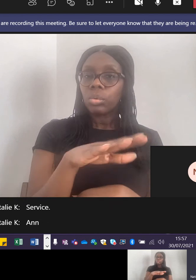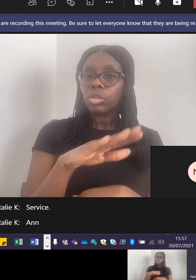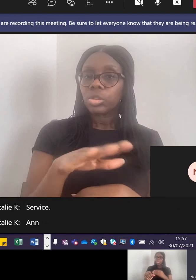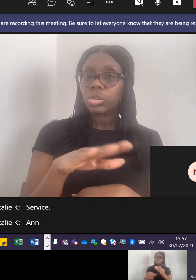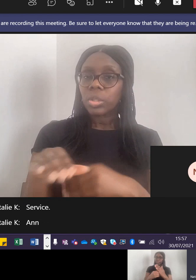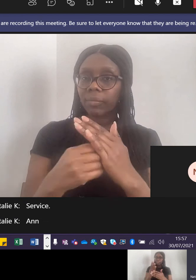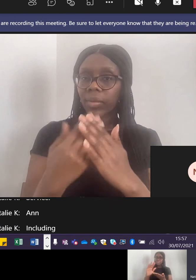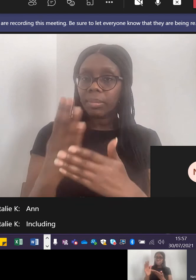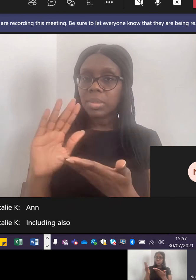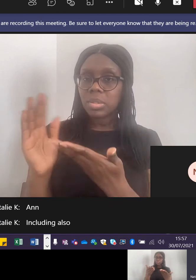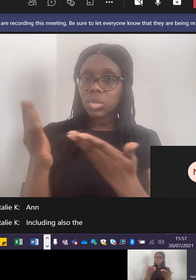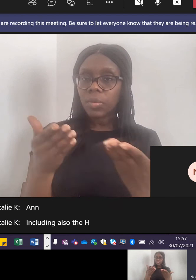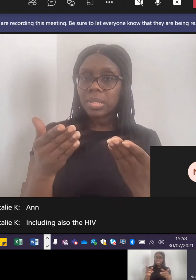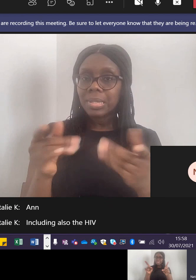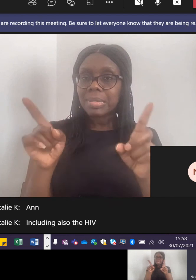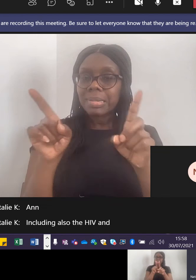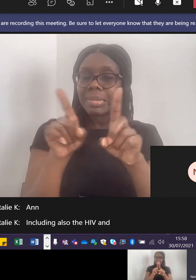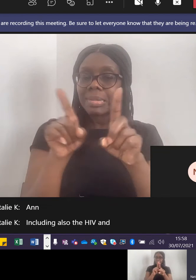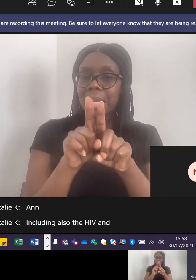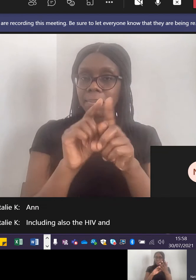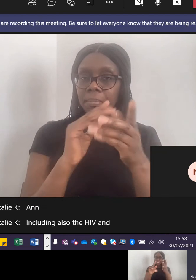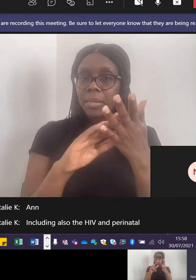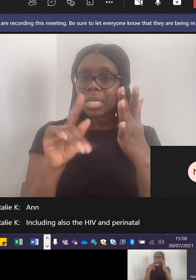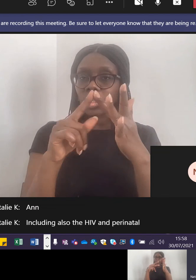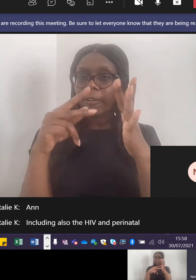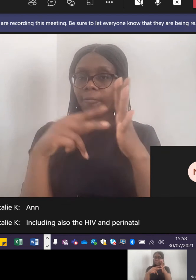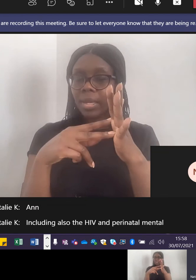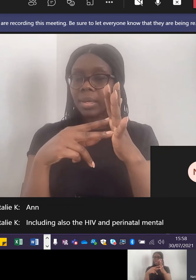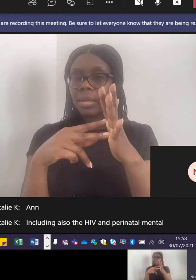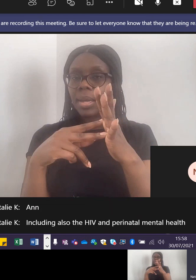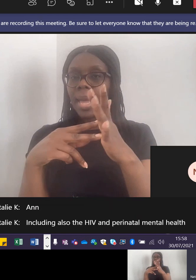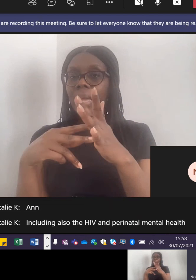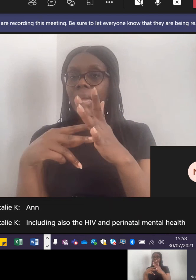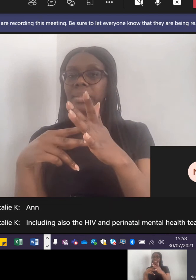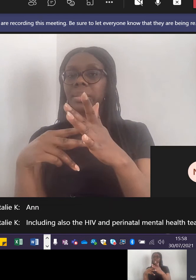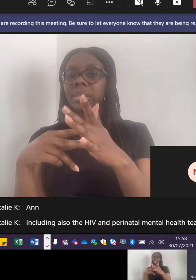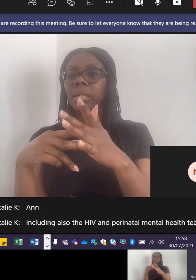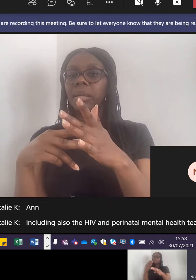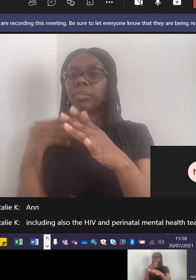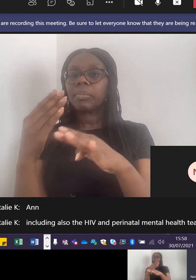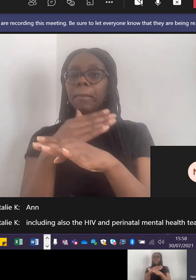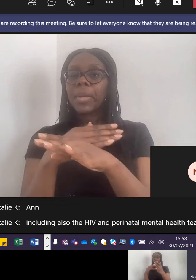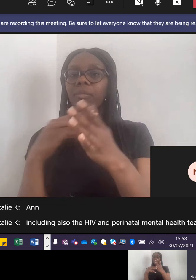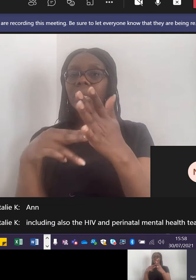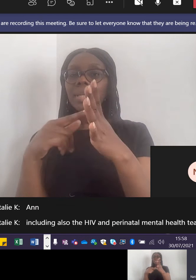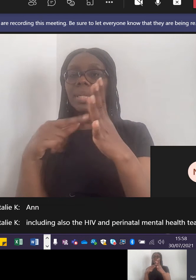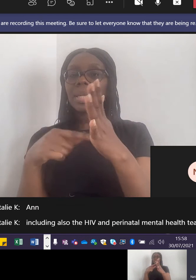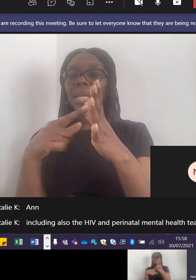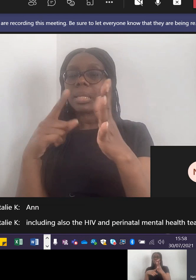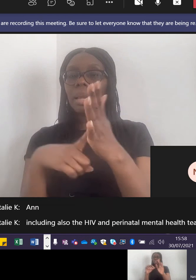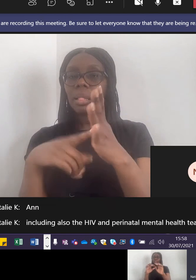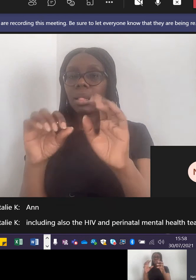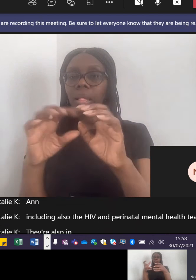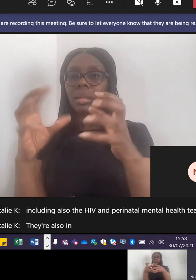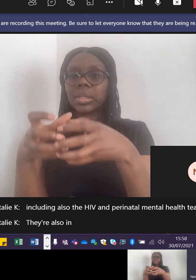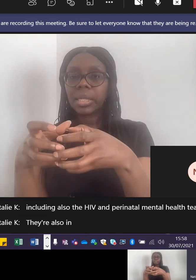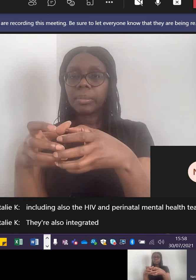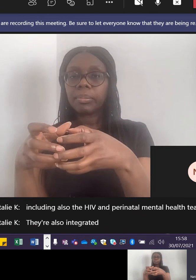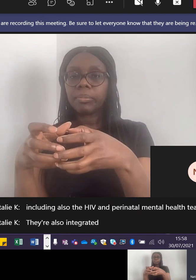including also the HIV and perinatal mental health team. They're also